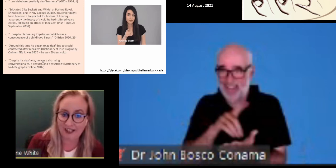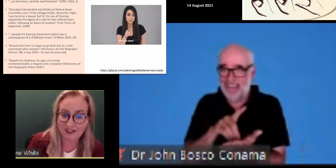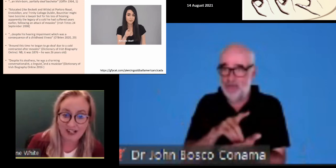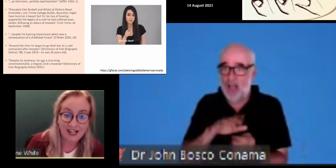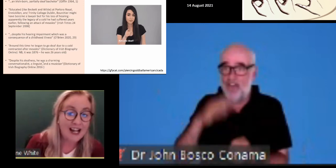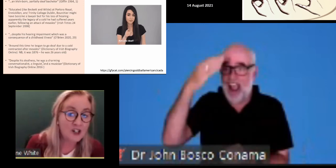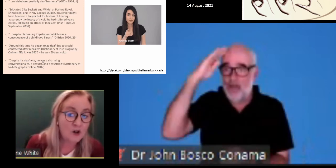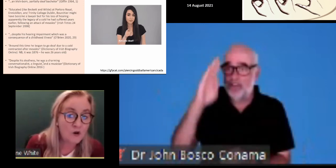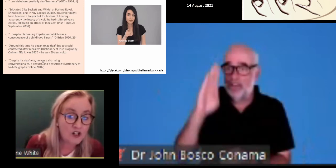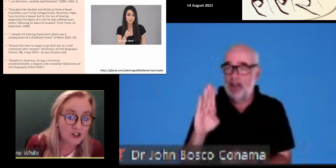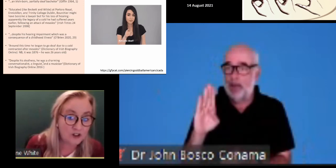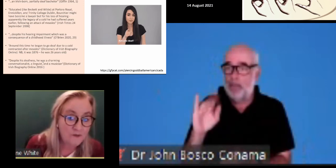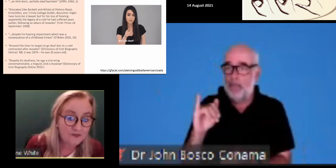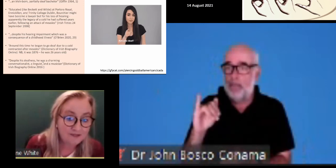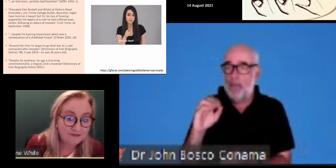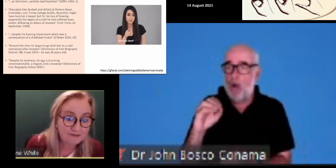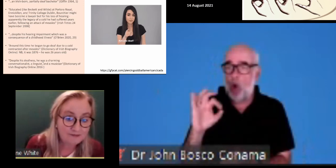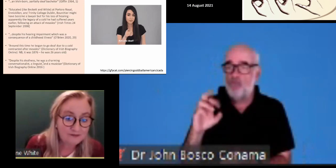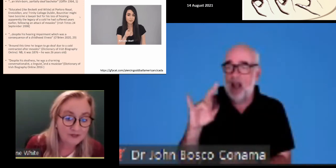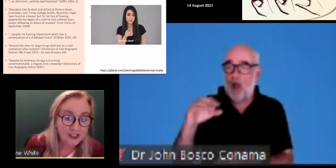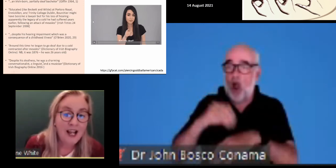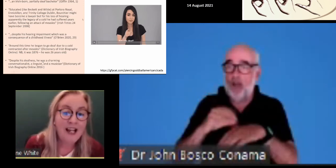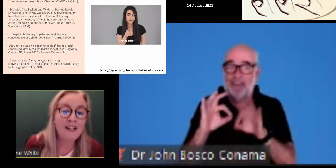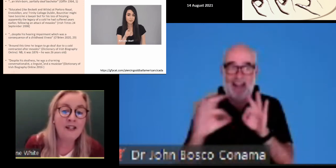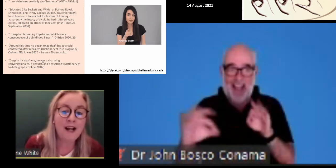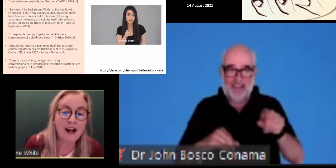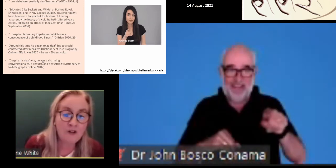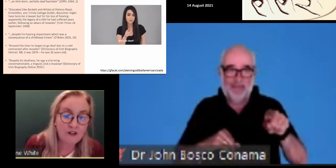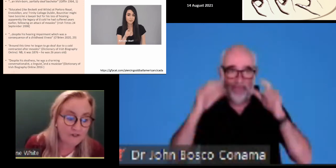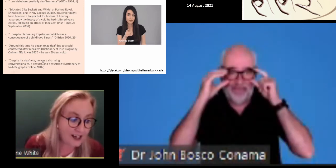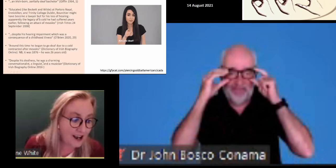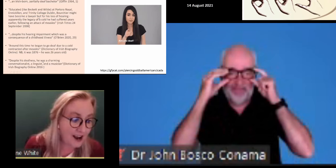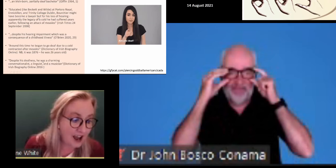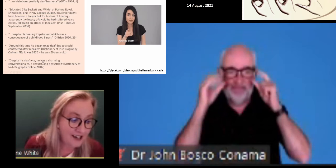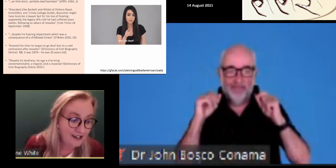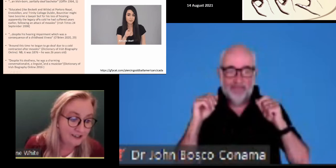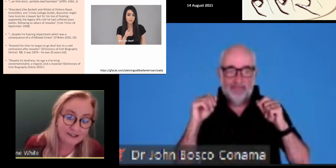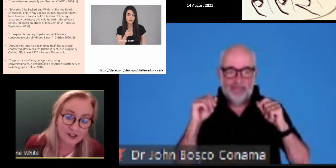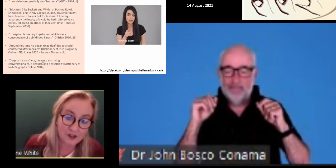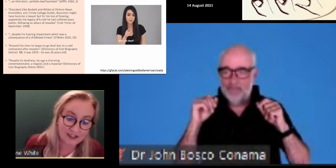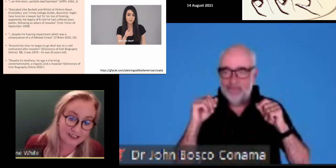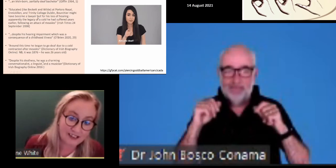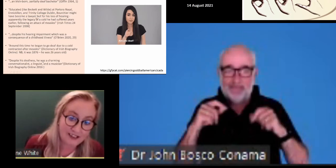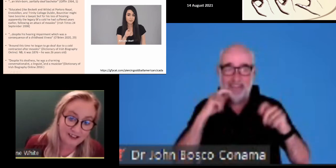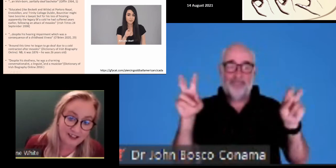believed. And also, in the biography online that you will see on